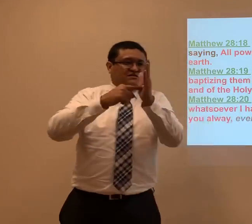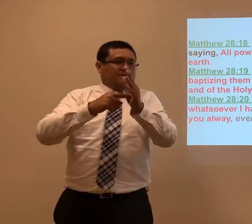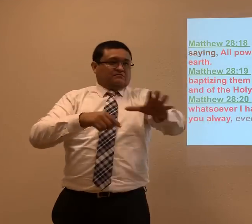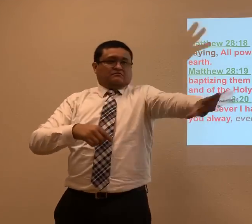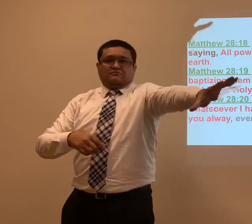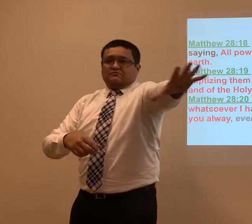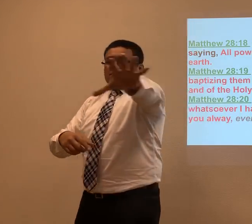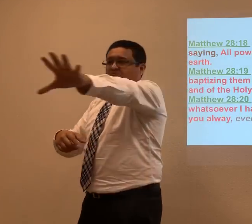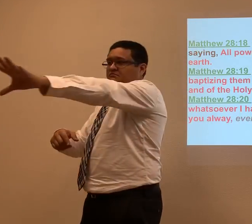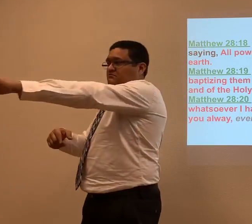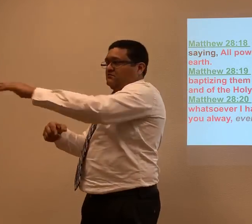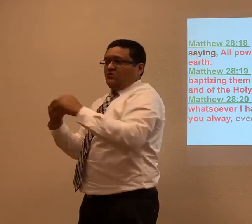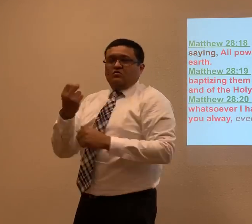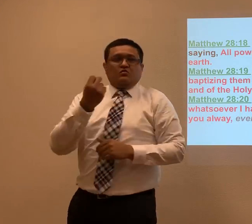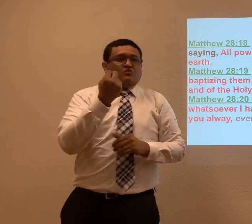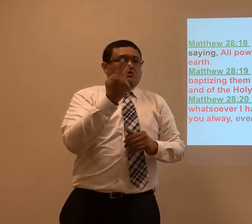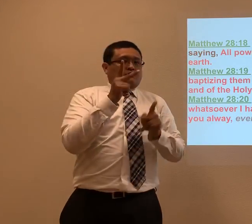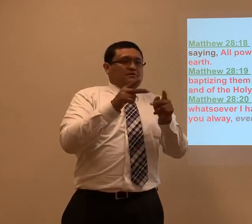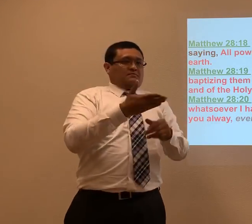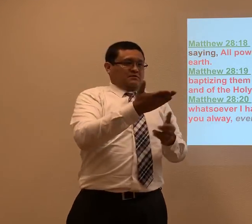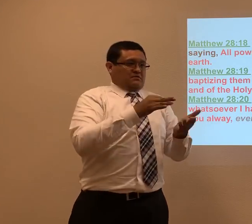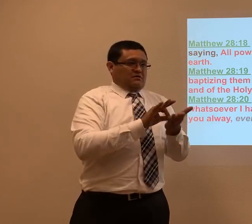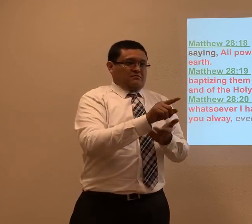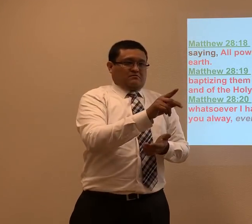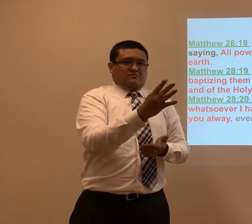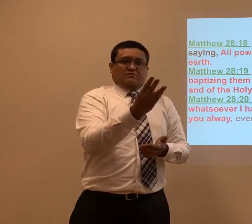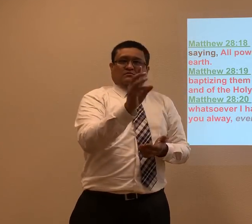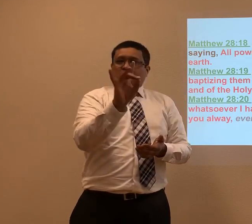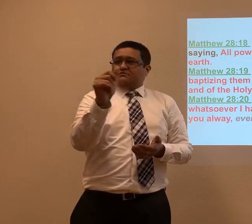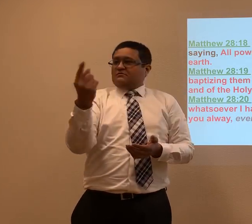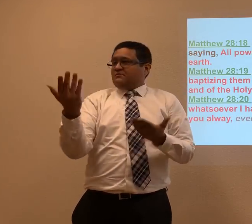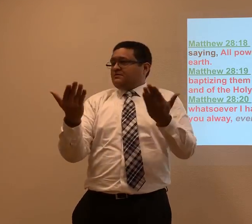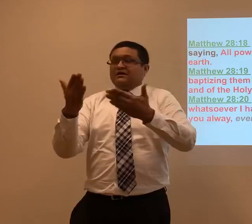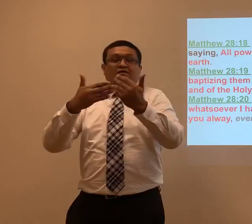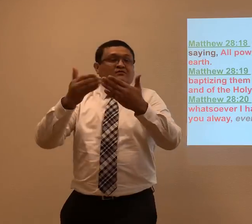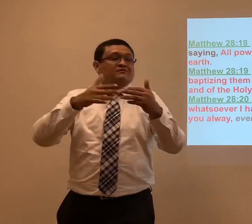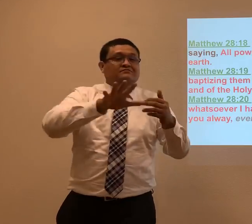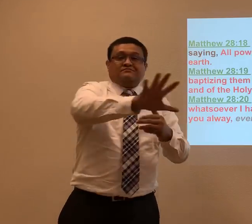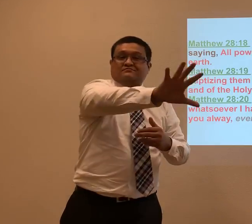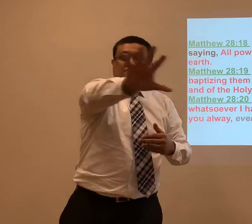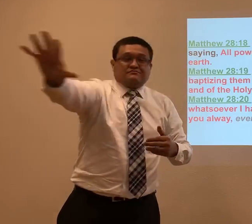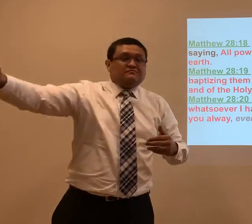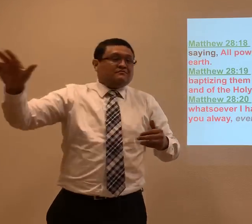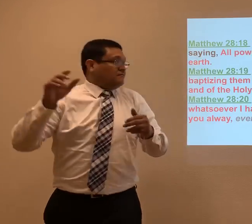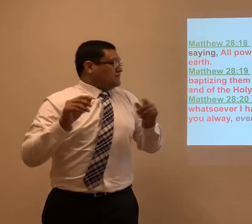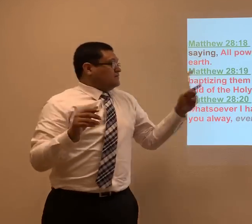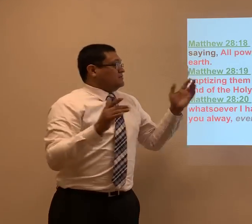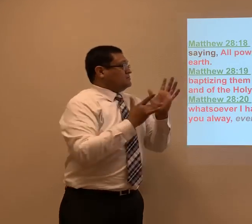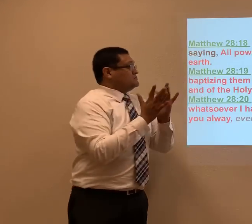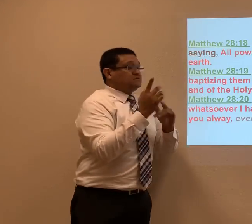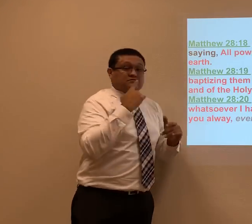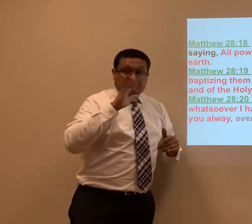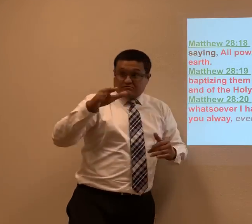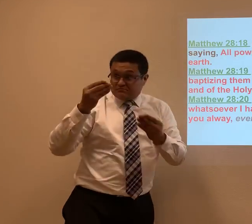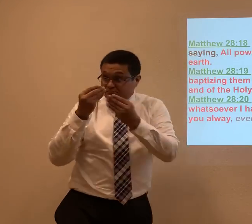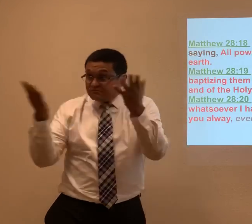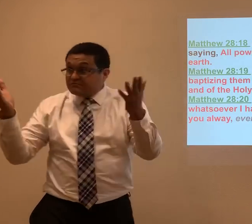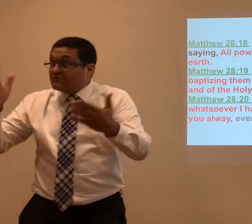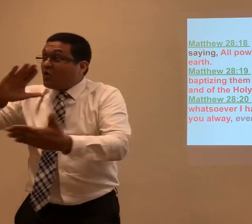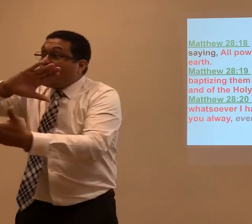he's telling all the disciples, all the apostles, he's telling them, and I'm counting here, there's not quite 12 here.